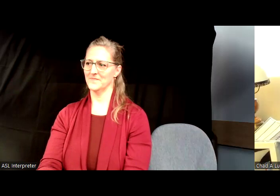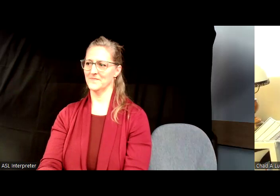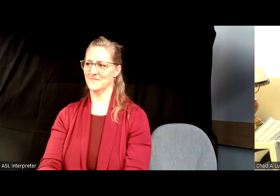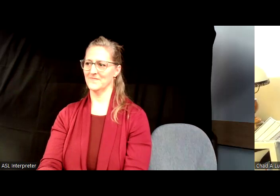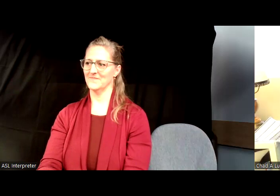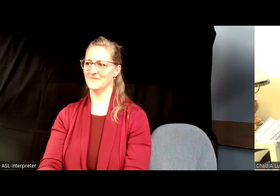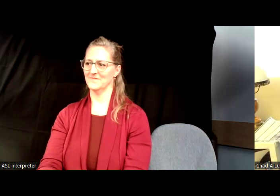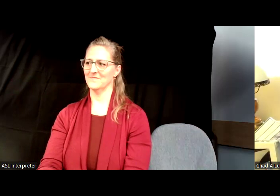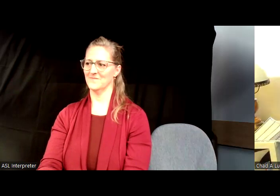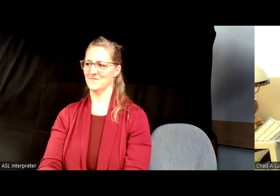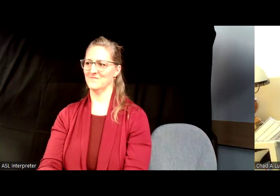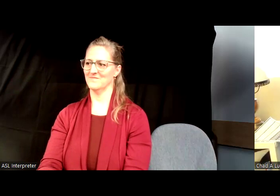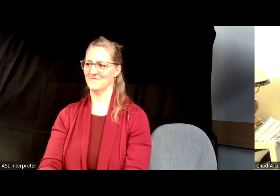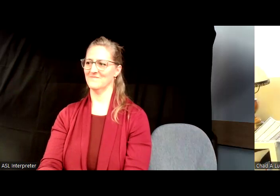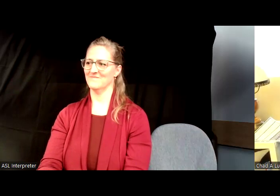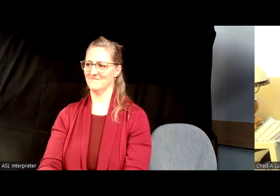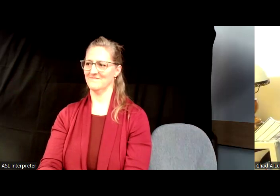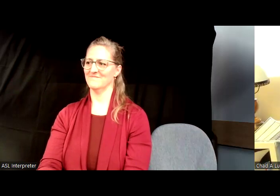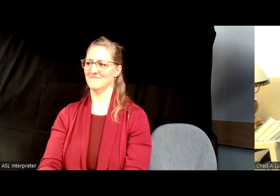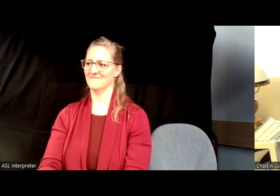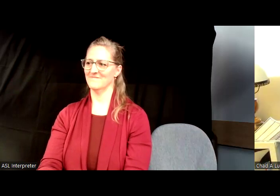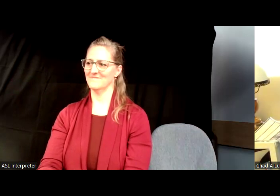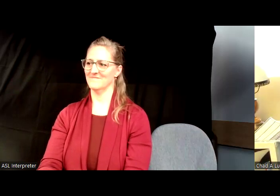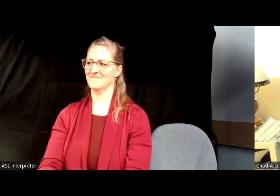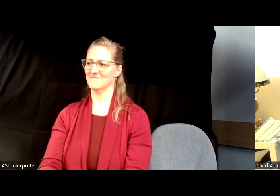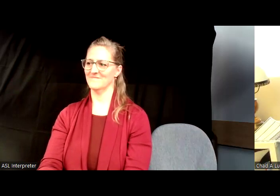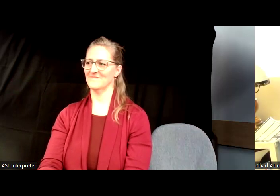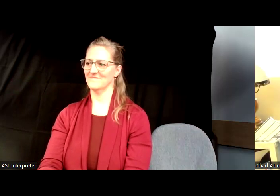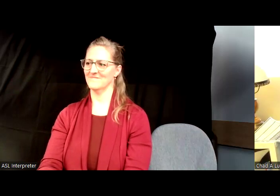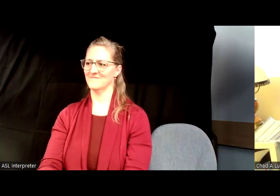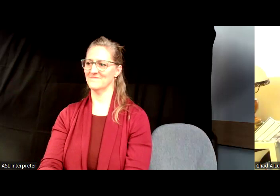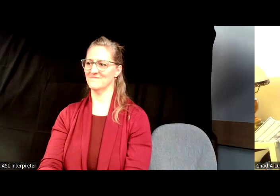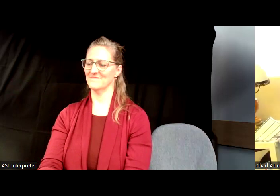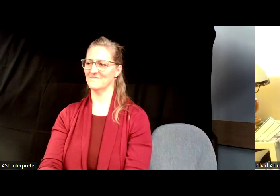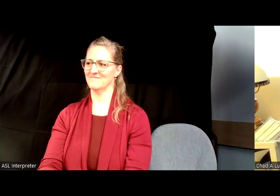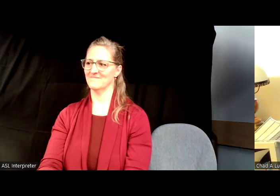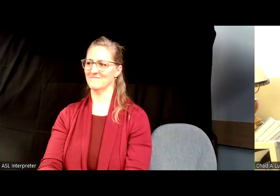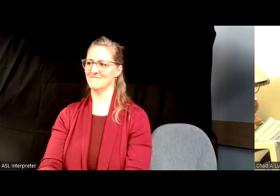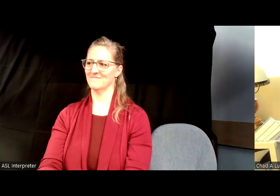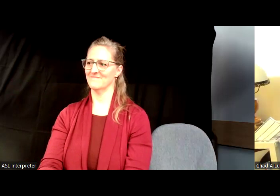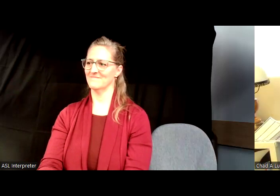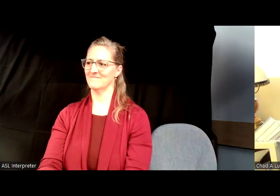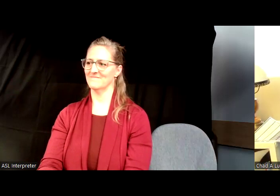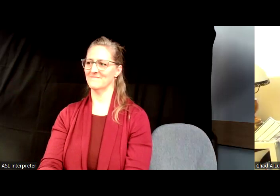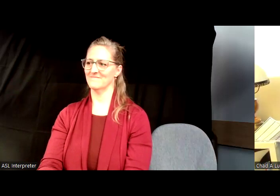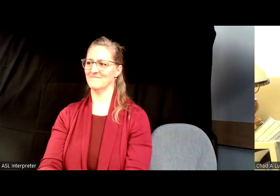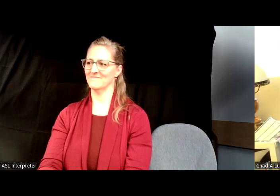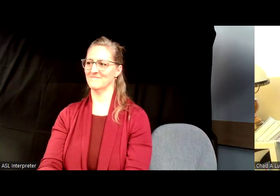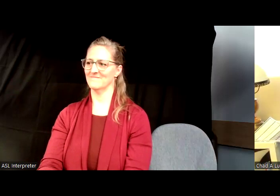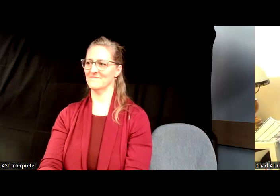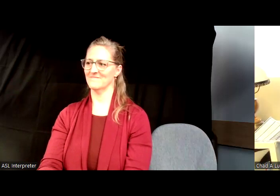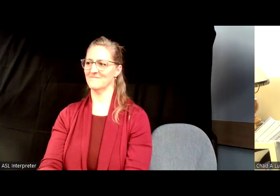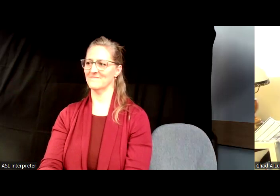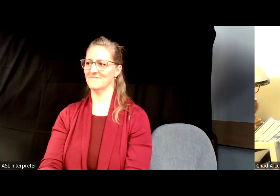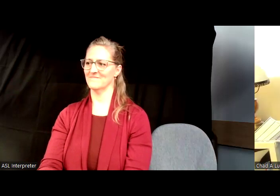3 years, and I know the ins and outs. And so your understanding of different things seems to not be there.